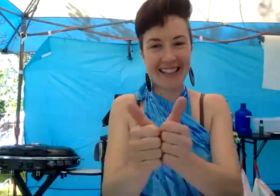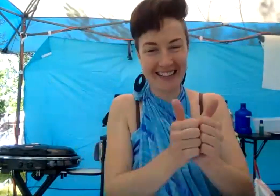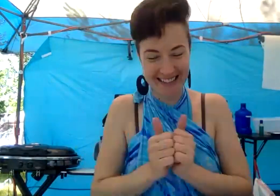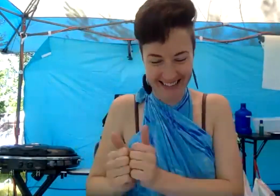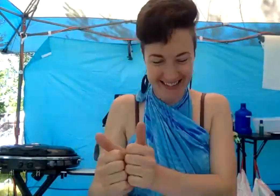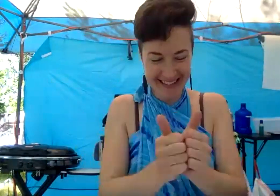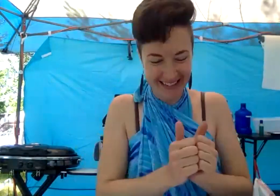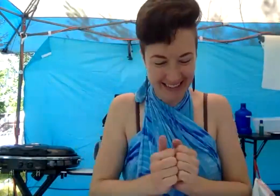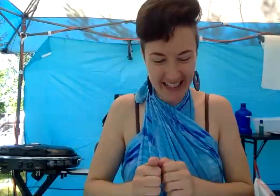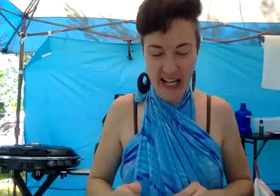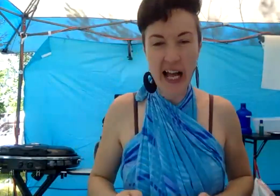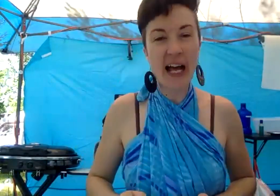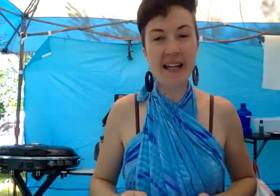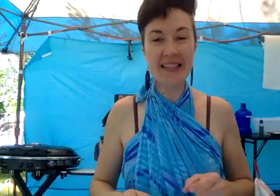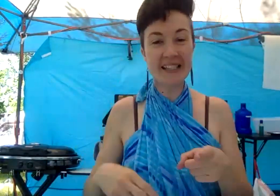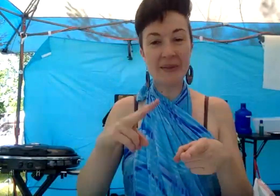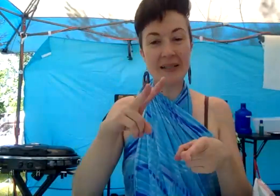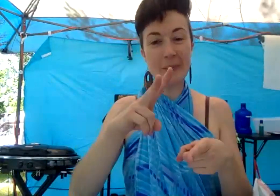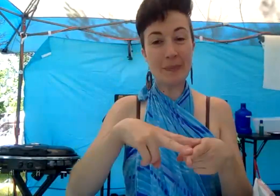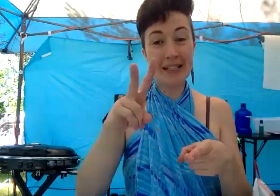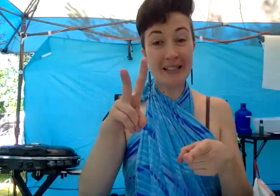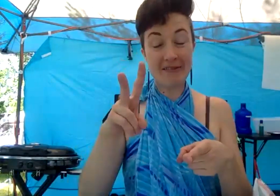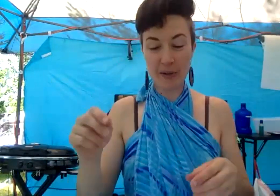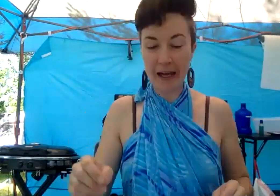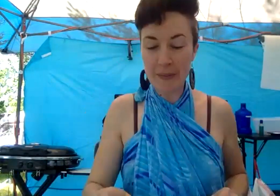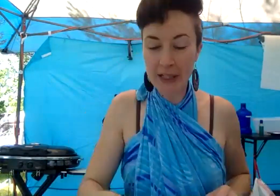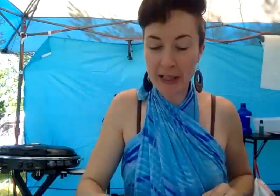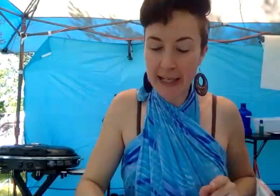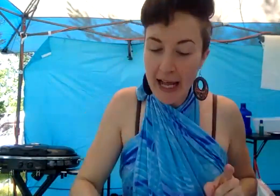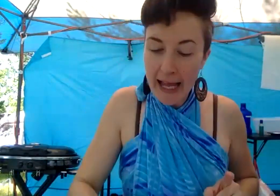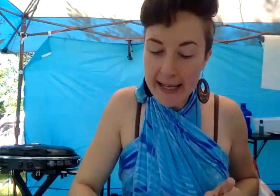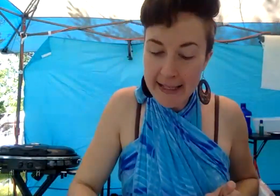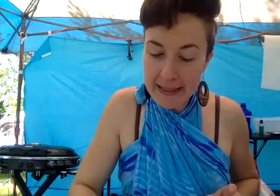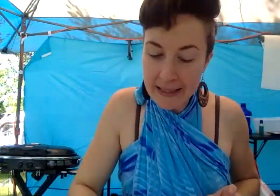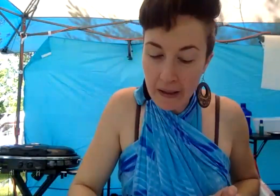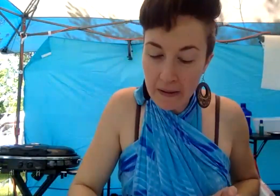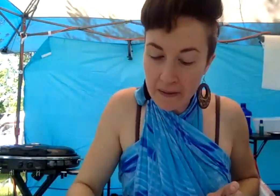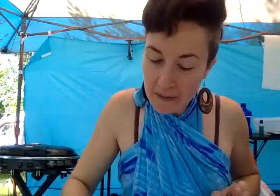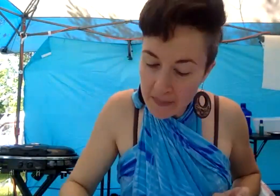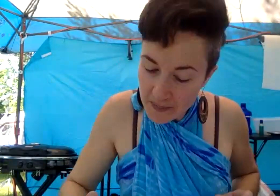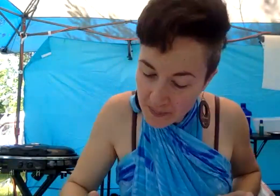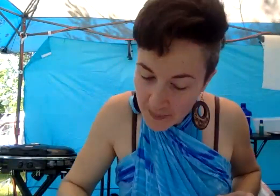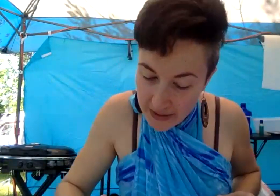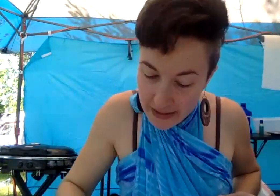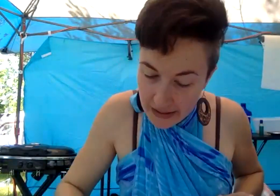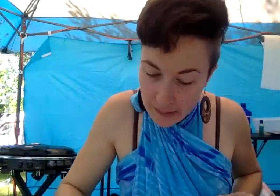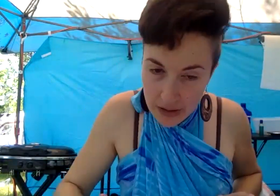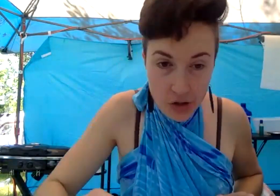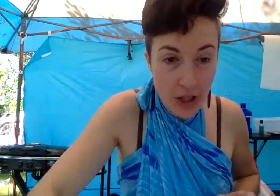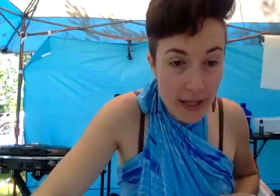together. Let's start with some basic vocabulary. And give me